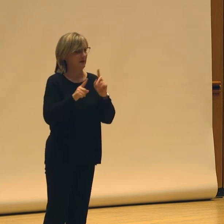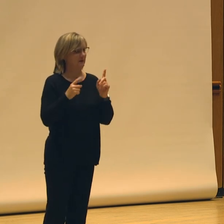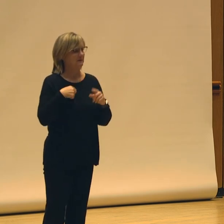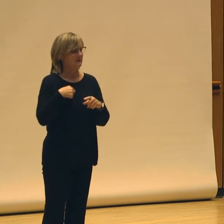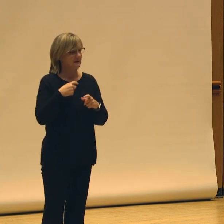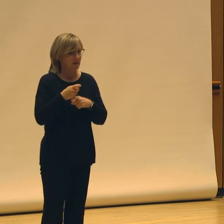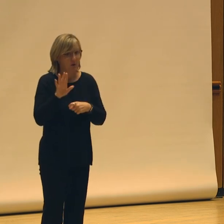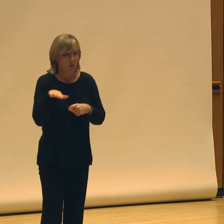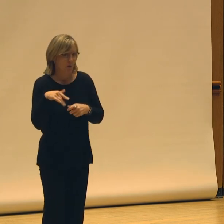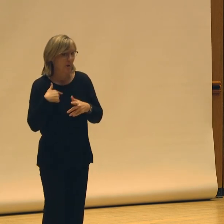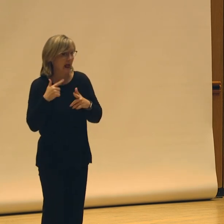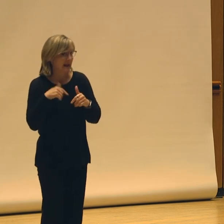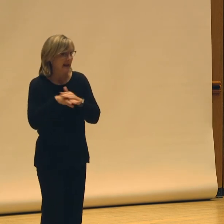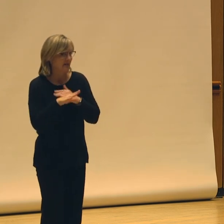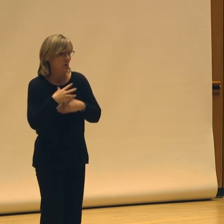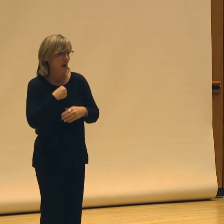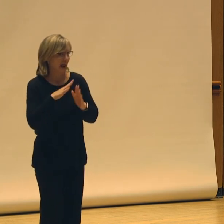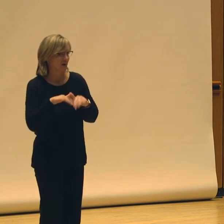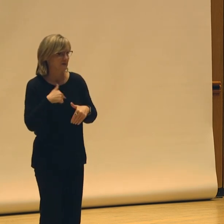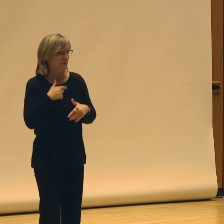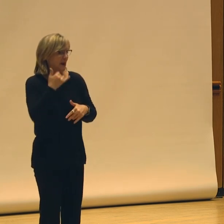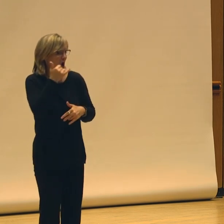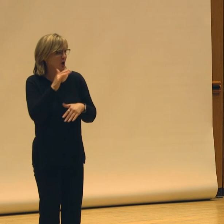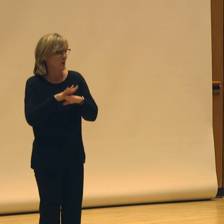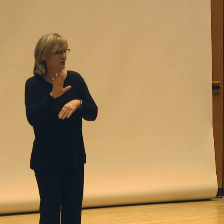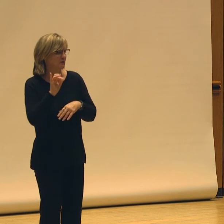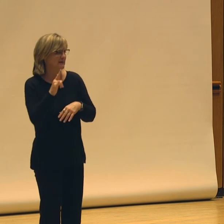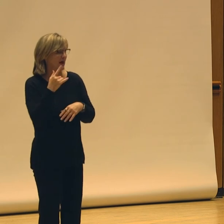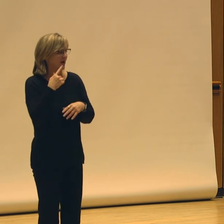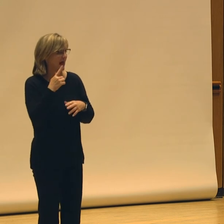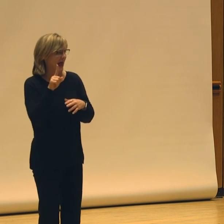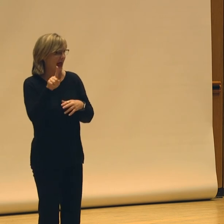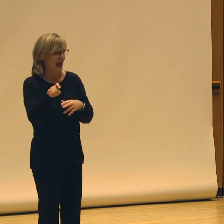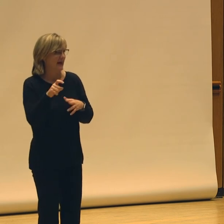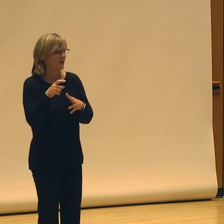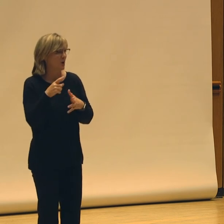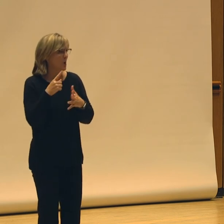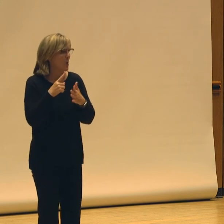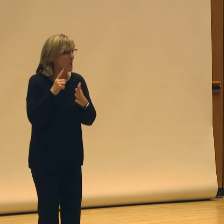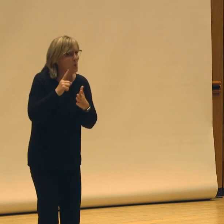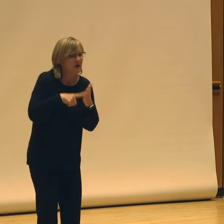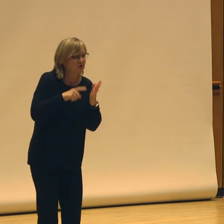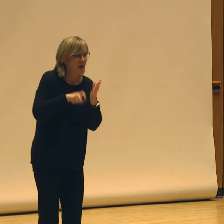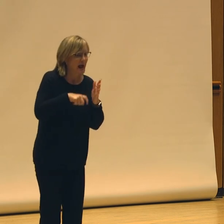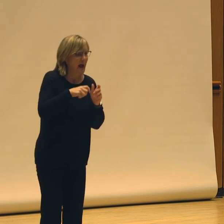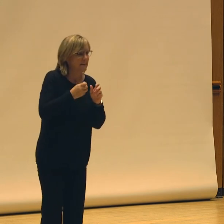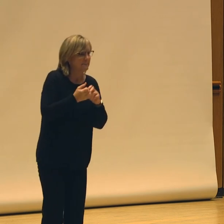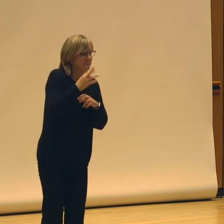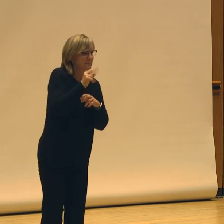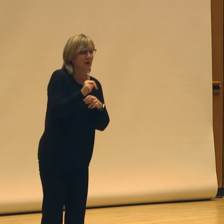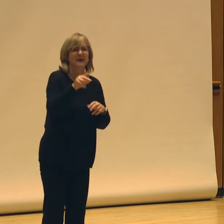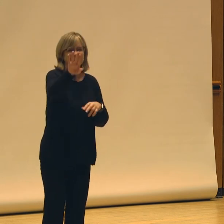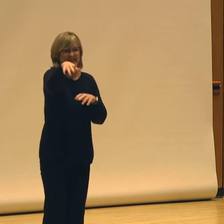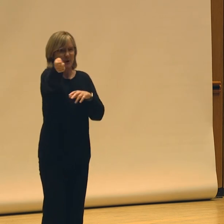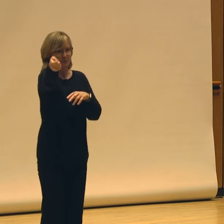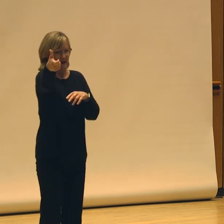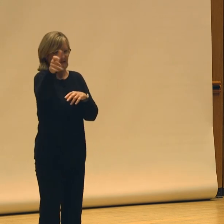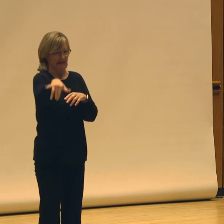him, like, when I get in the White House, I'm just going to call you on your cell phone and be like, what should I burn down? What should I tear down? Erase that part.